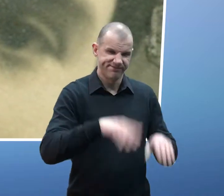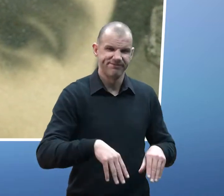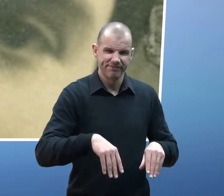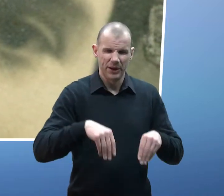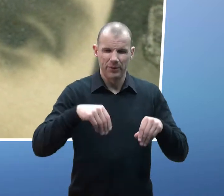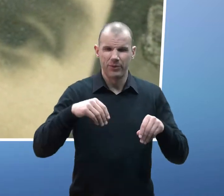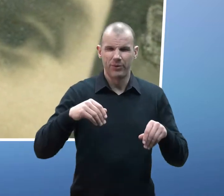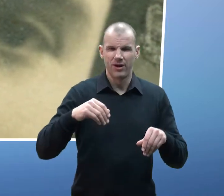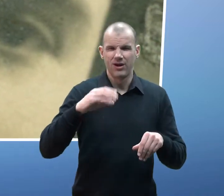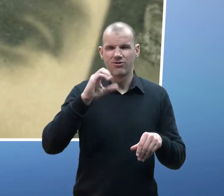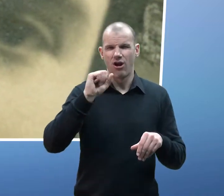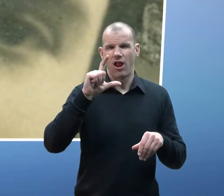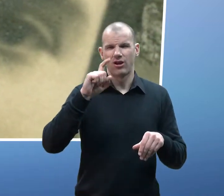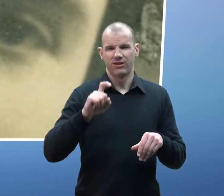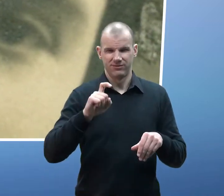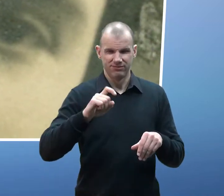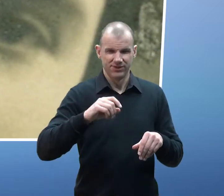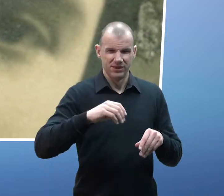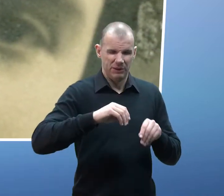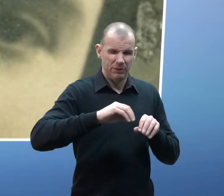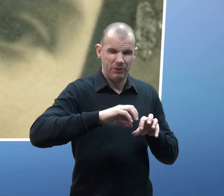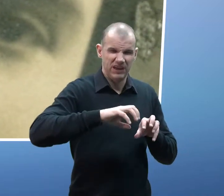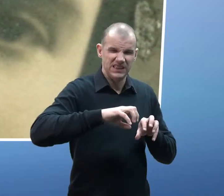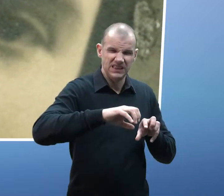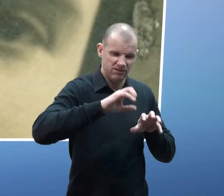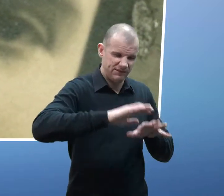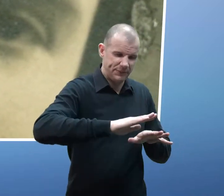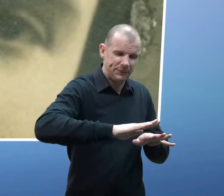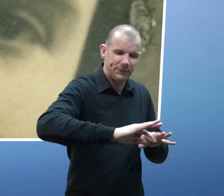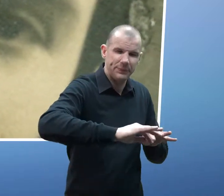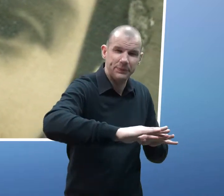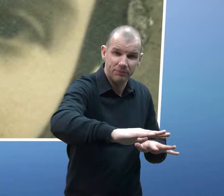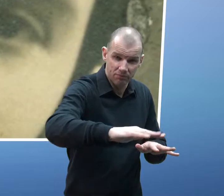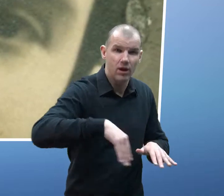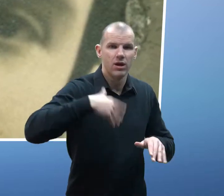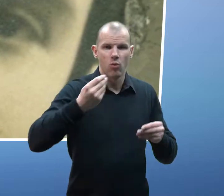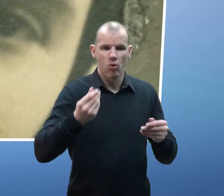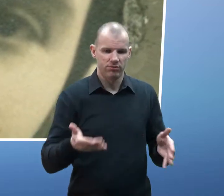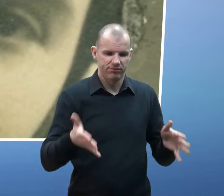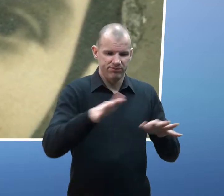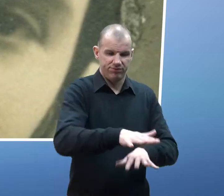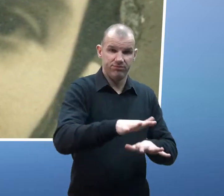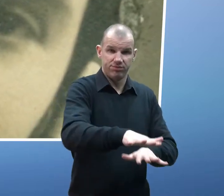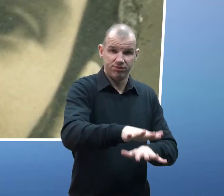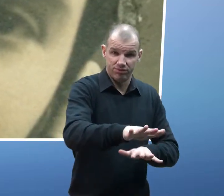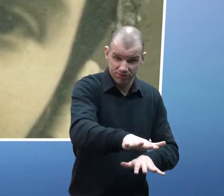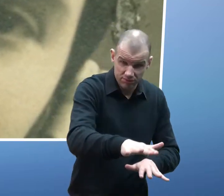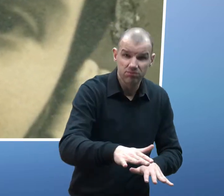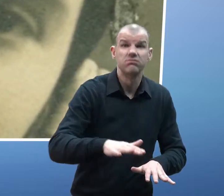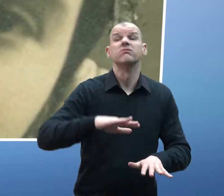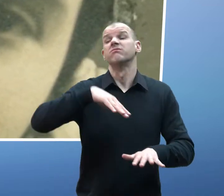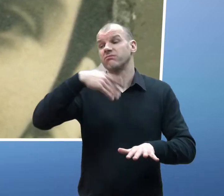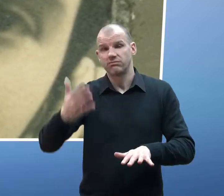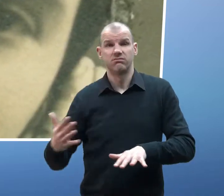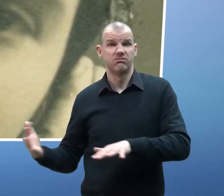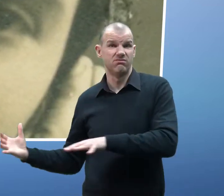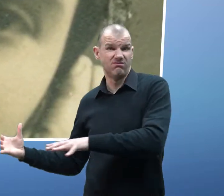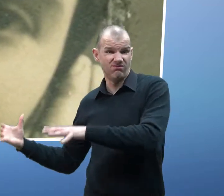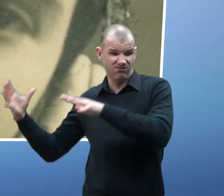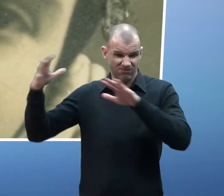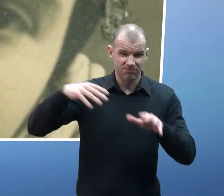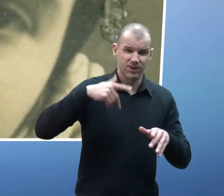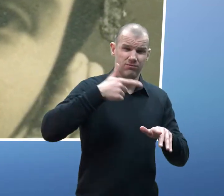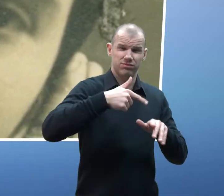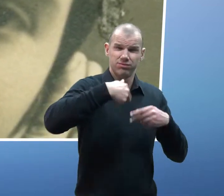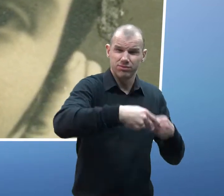ground. This way, one group after another were headed to die. The people, shaking because